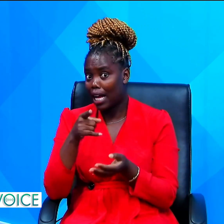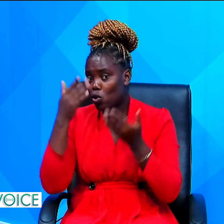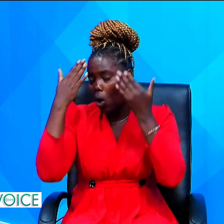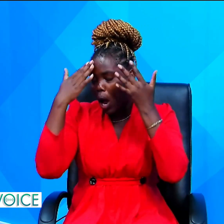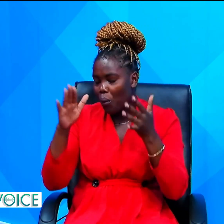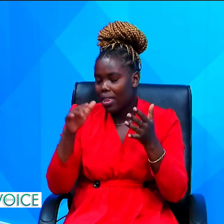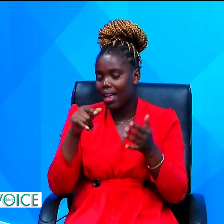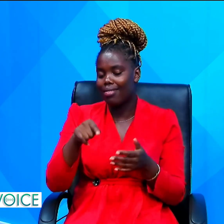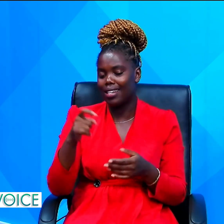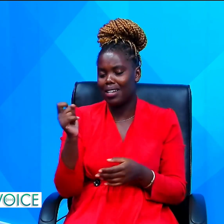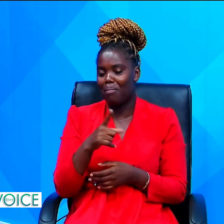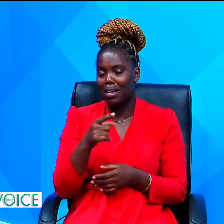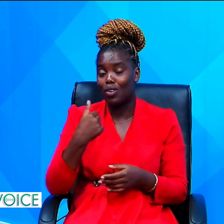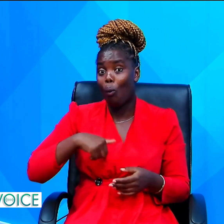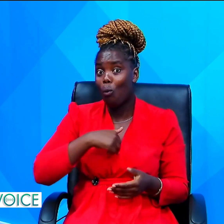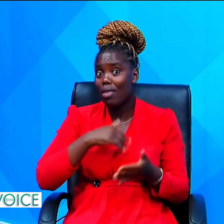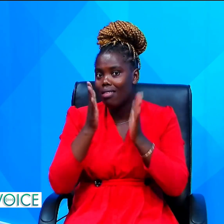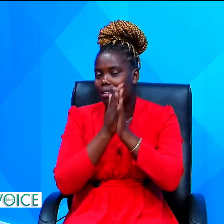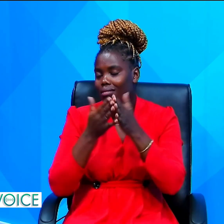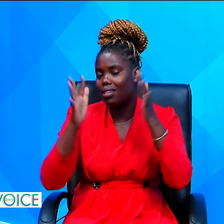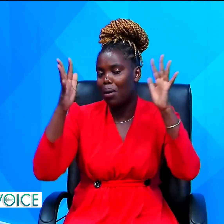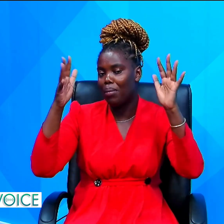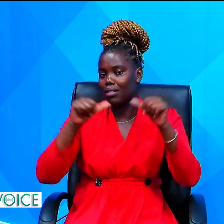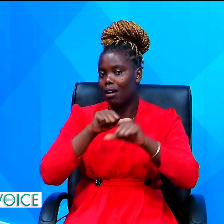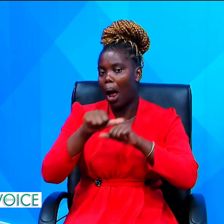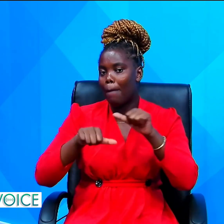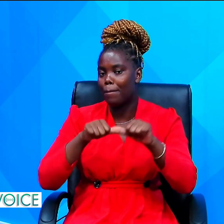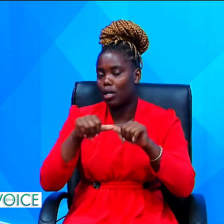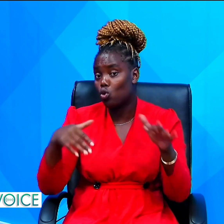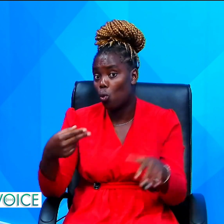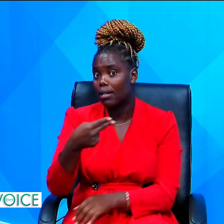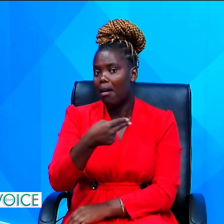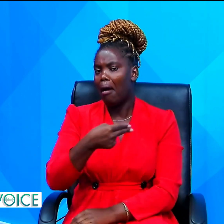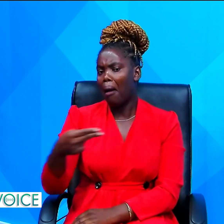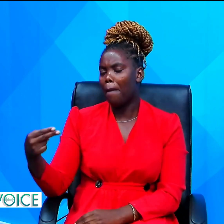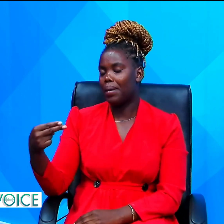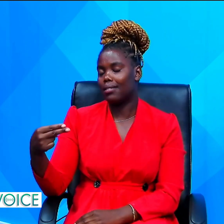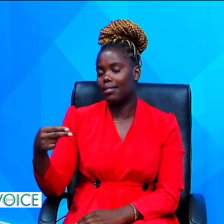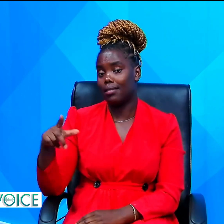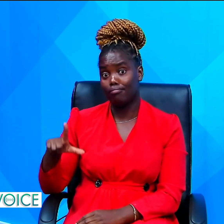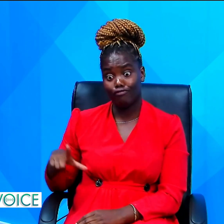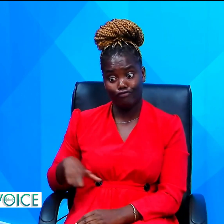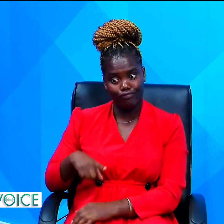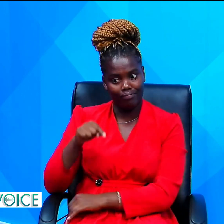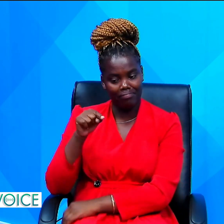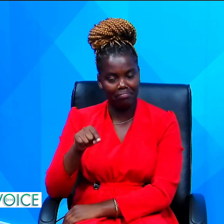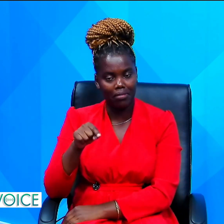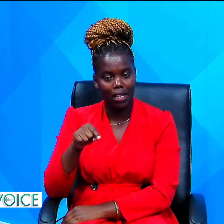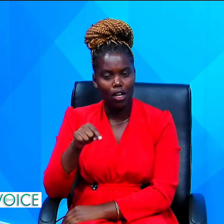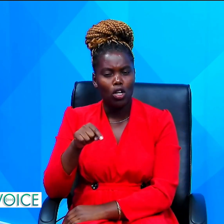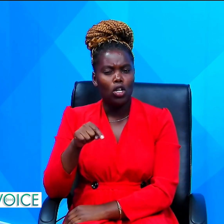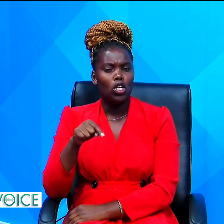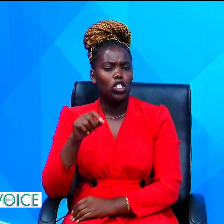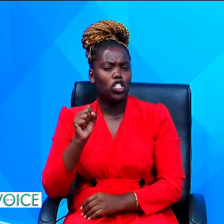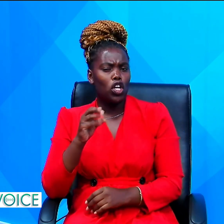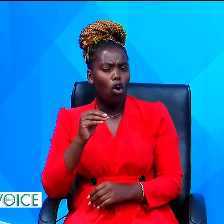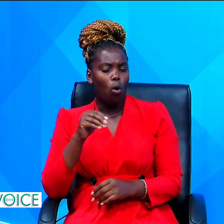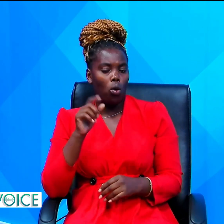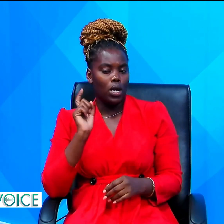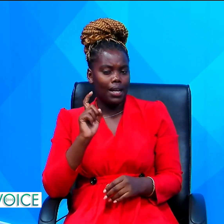so that we can create awareness this month that we are creating awareness of hepatitis. It